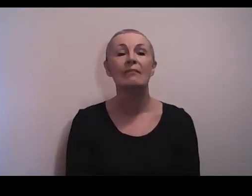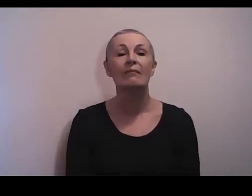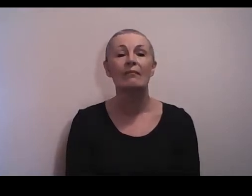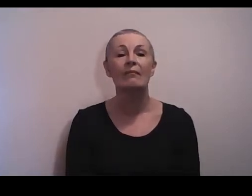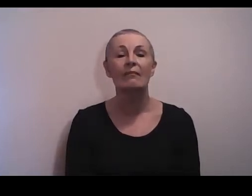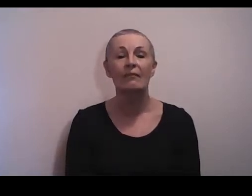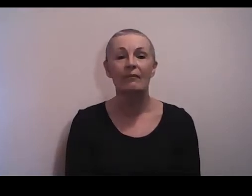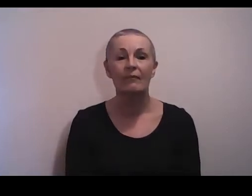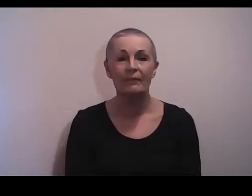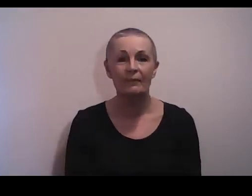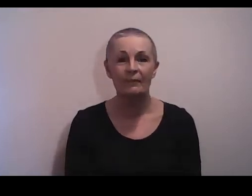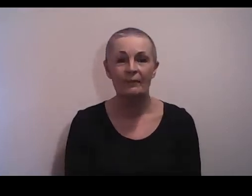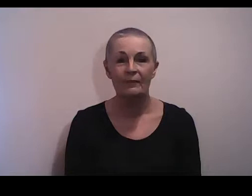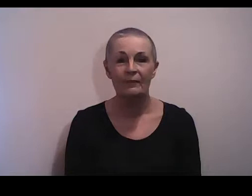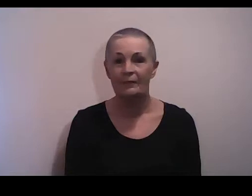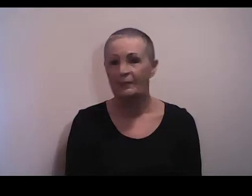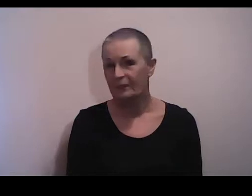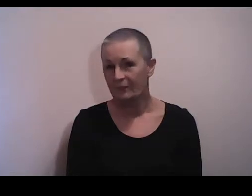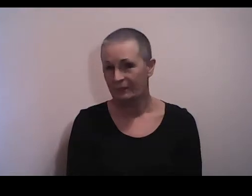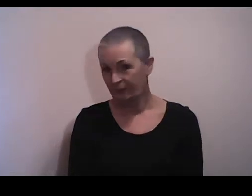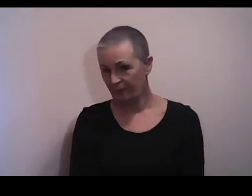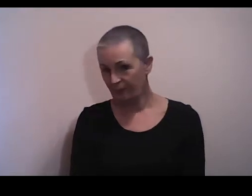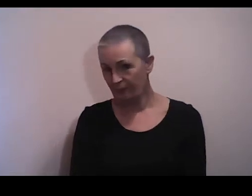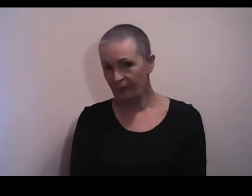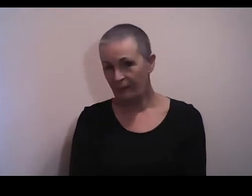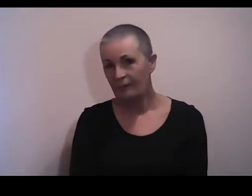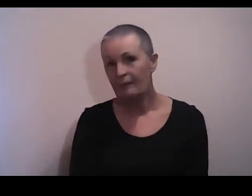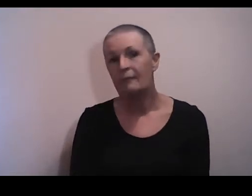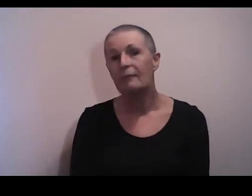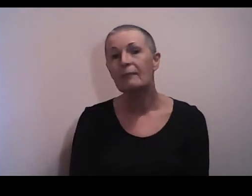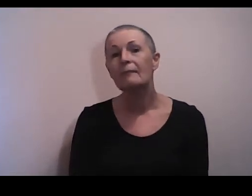and forward. So I'll go sideways so you can see what my body's doing.